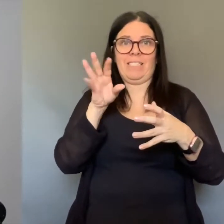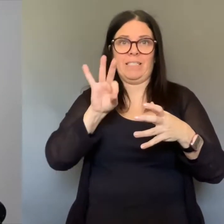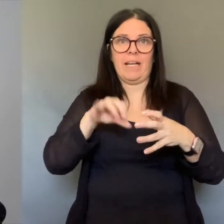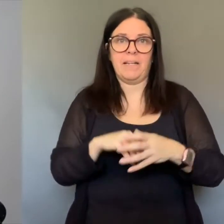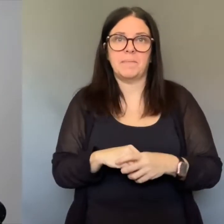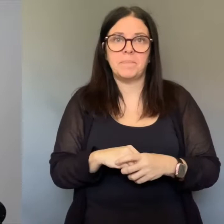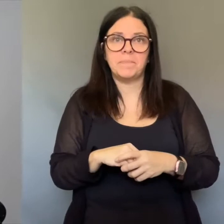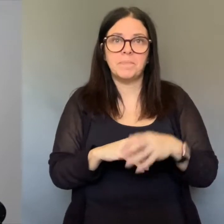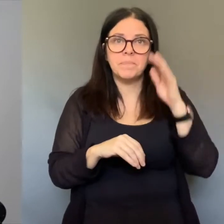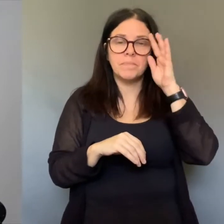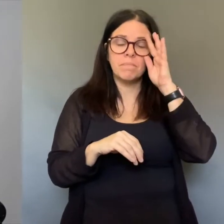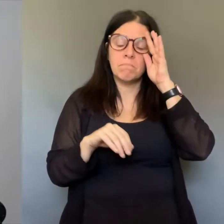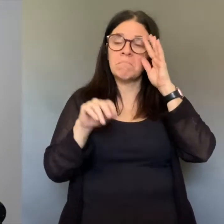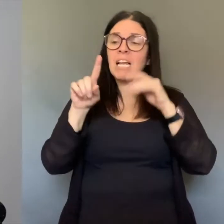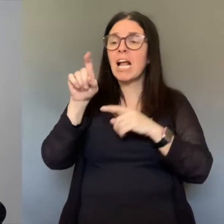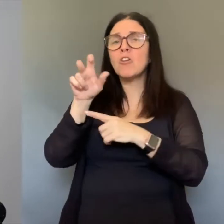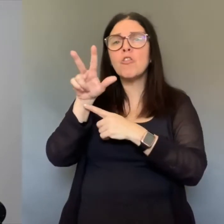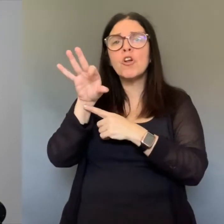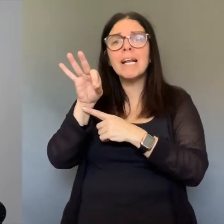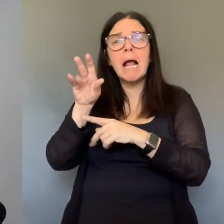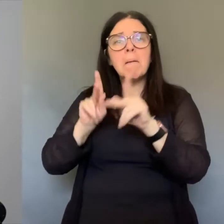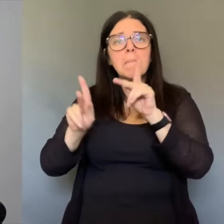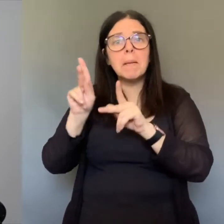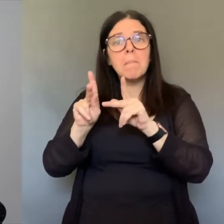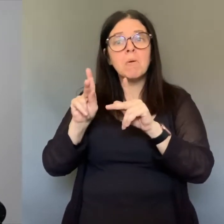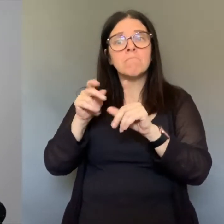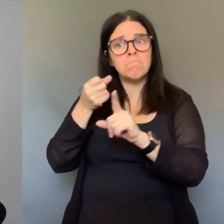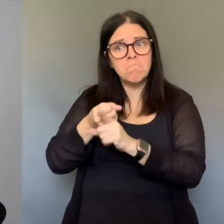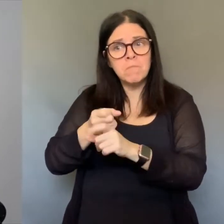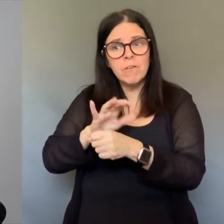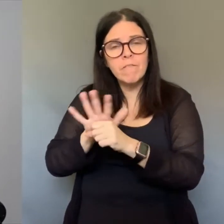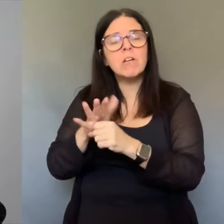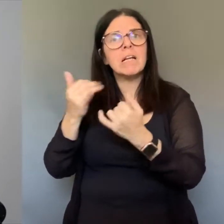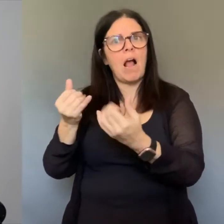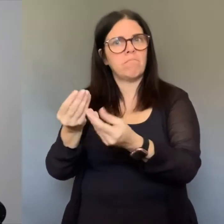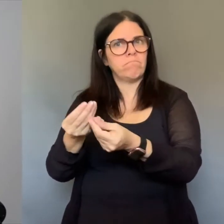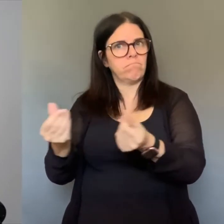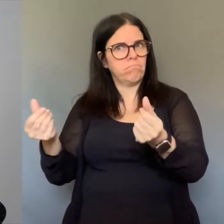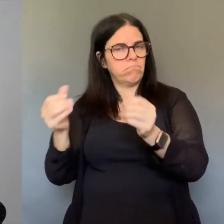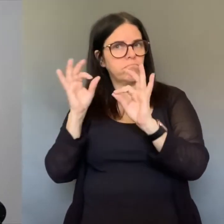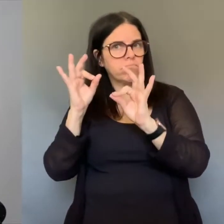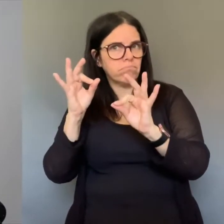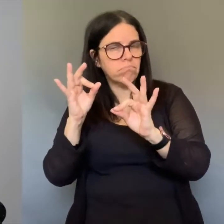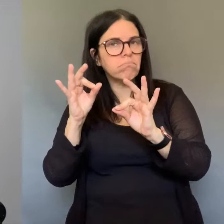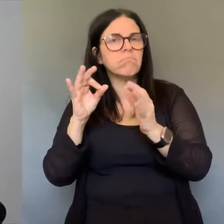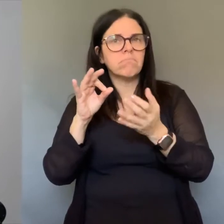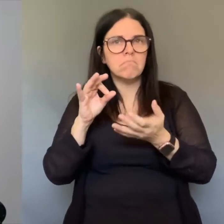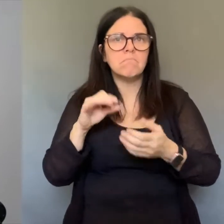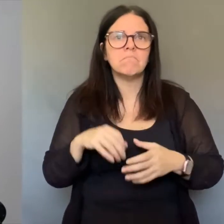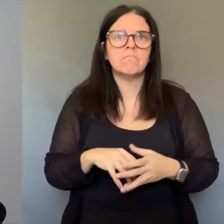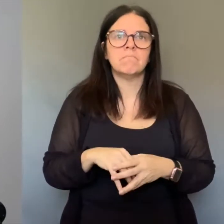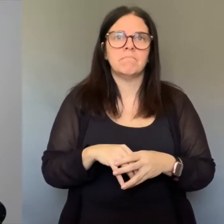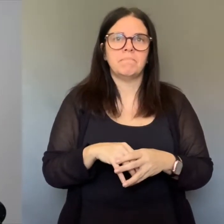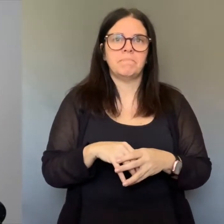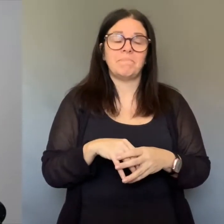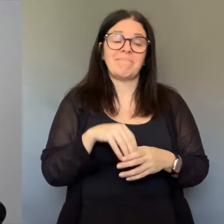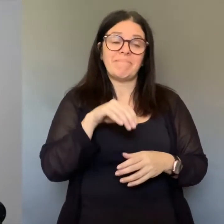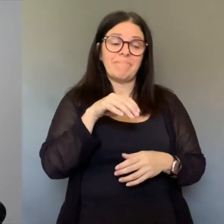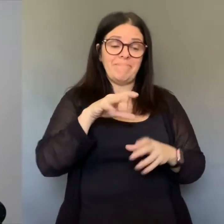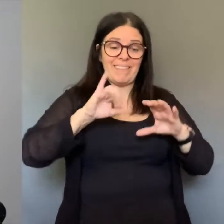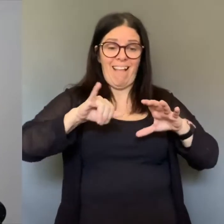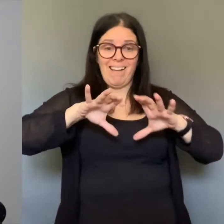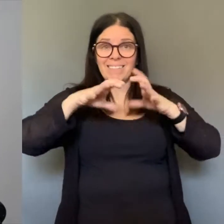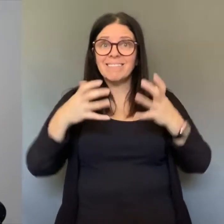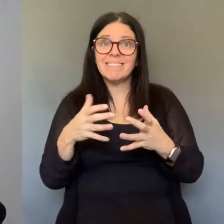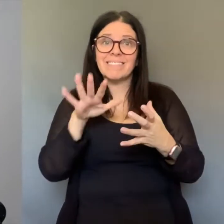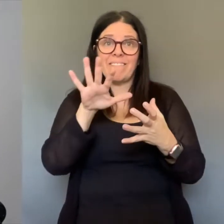139 cases have resolved. 24 people remain in hospital. 17% are between the ages of 50 and